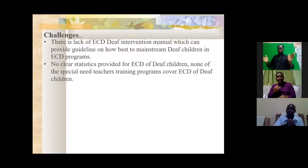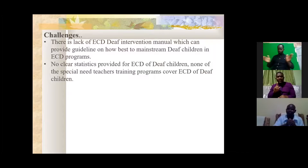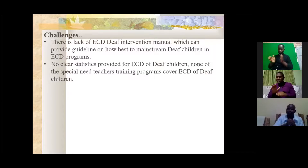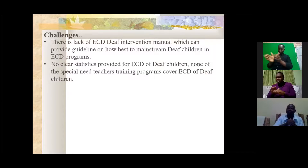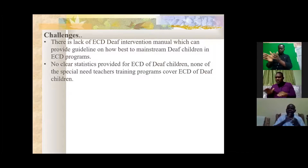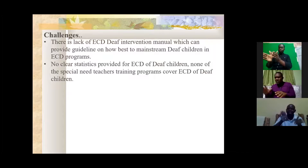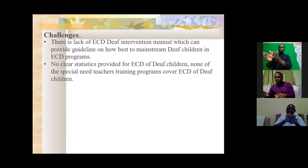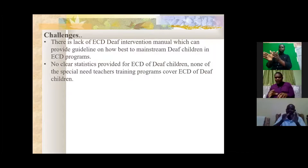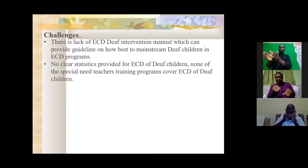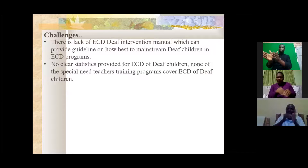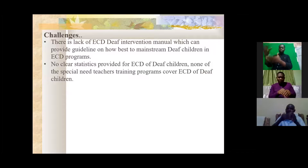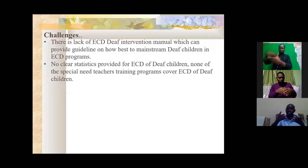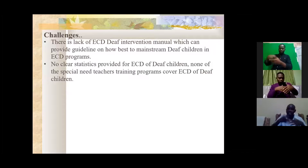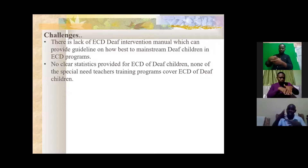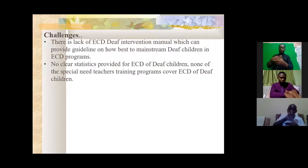programs.